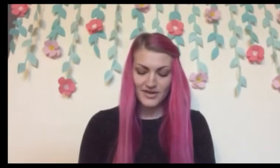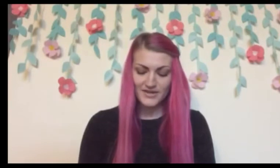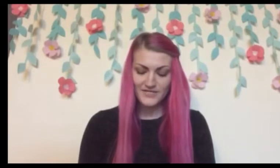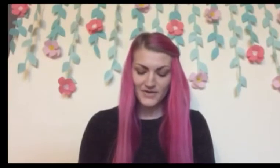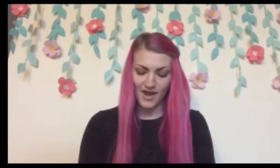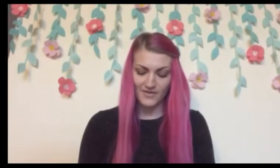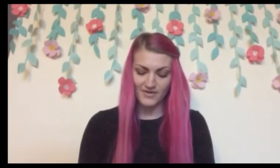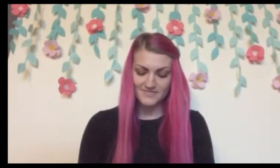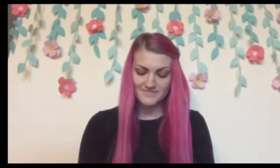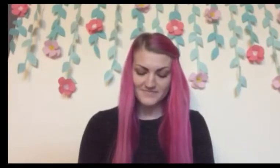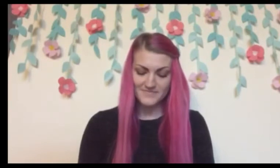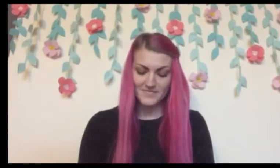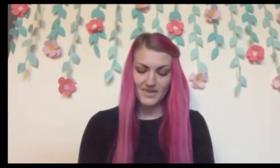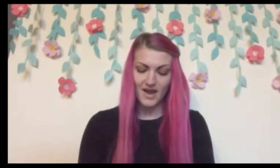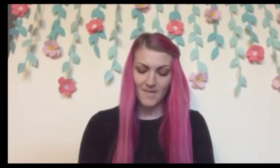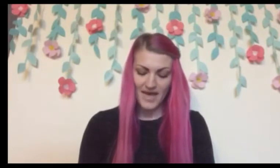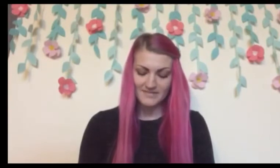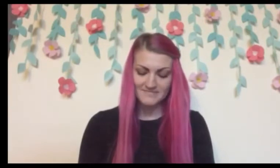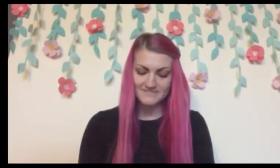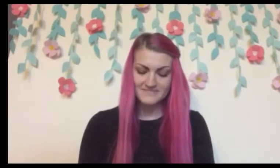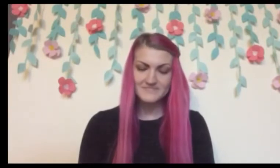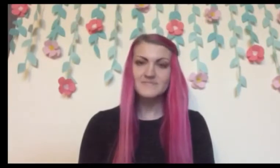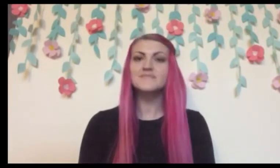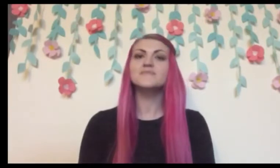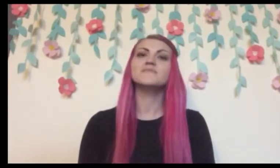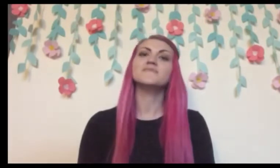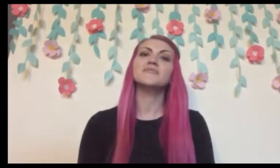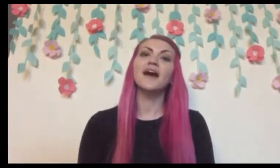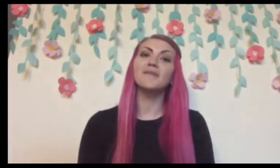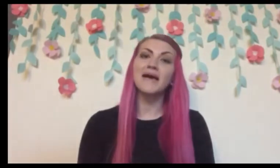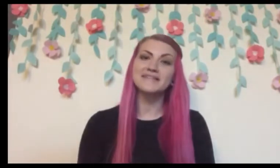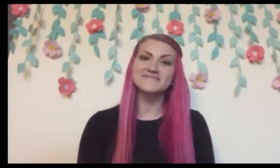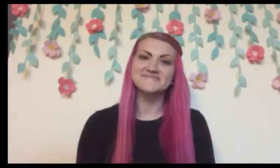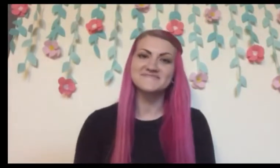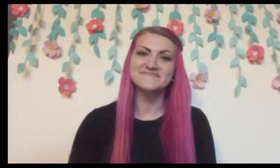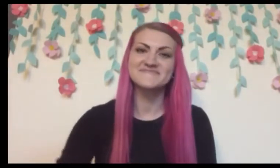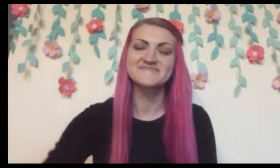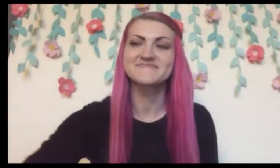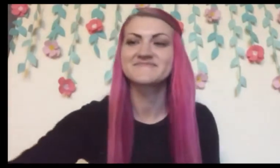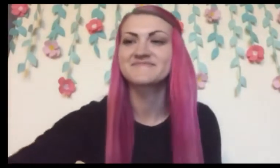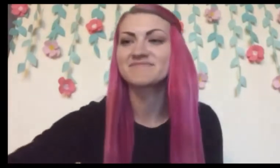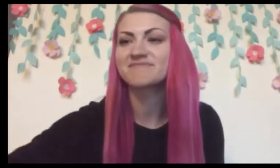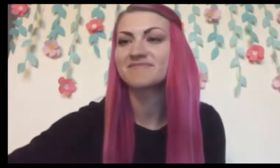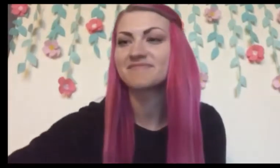the glory forever. Amen." Amen.